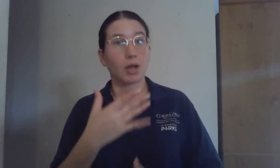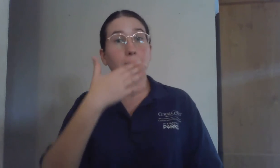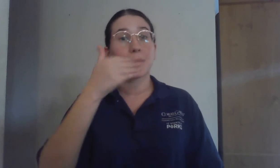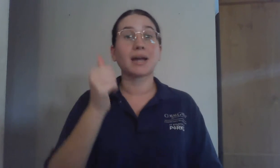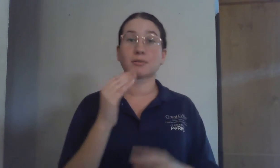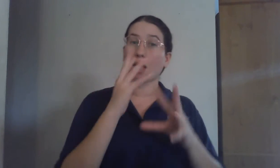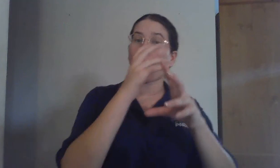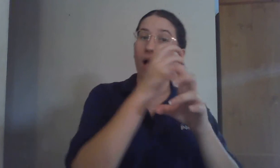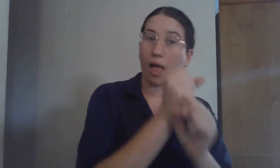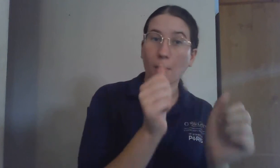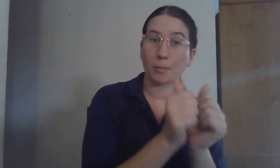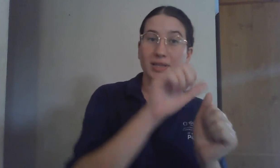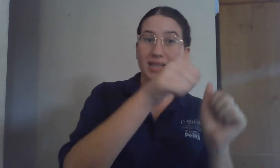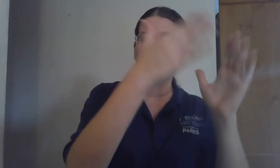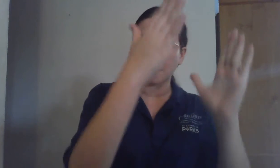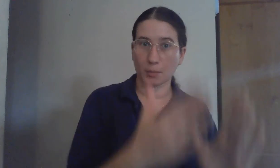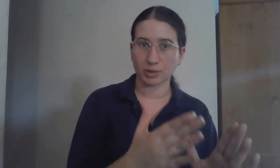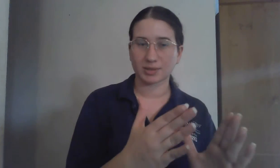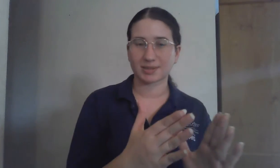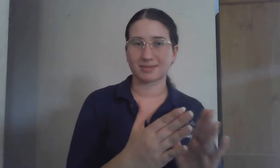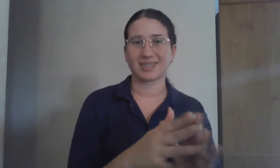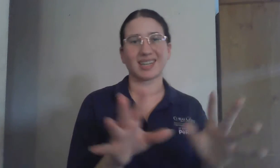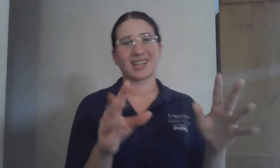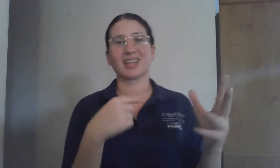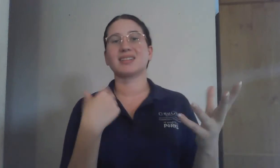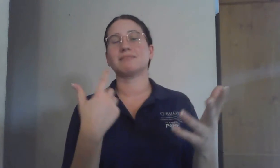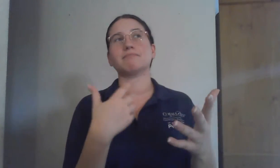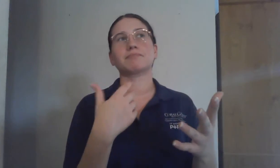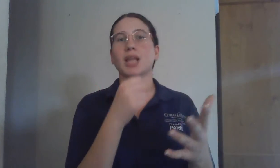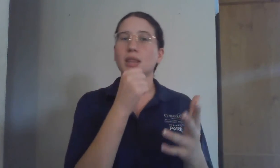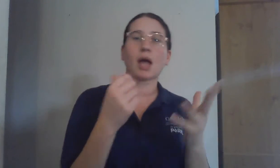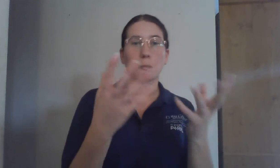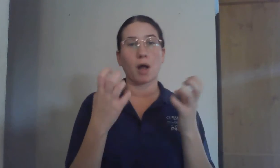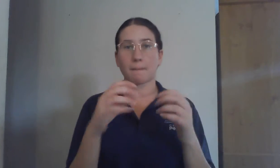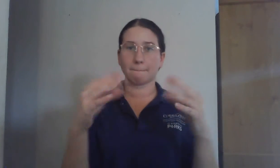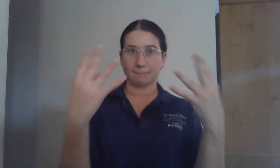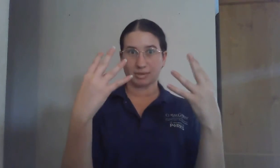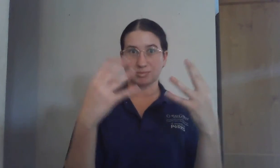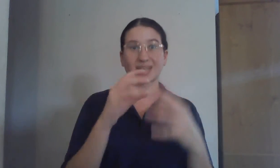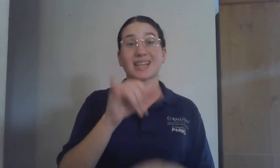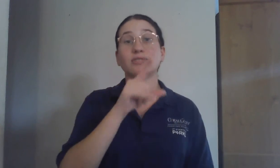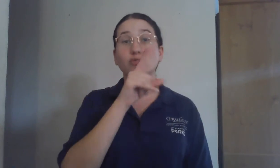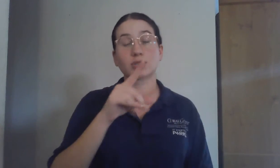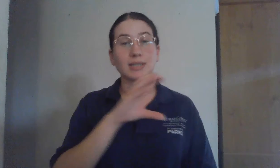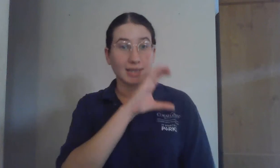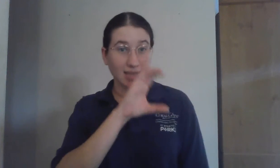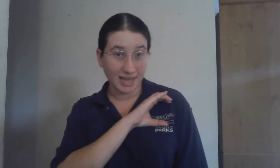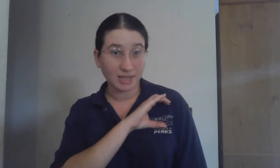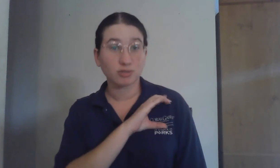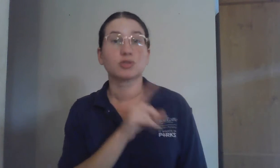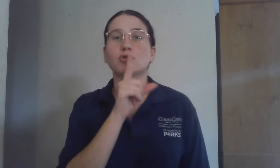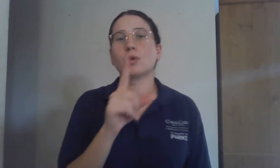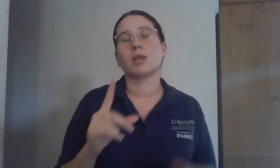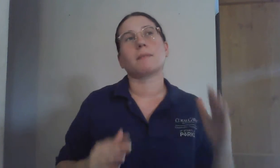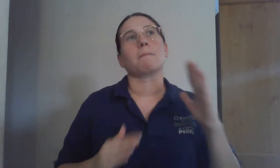This is the number 1 trait for any good salesperson, but it's also the number 1 trait for any good manager. People